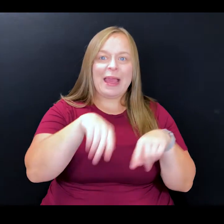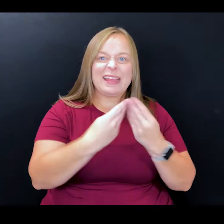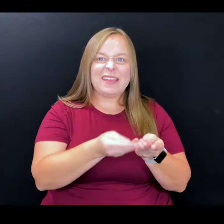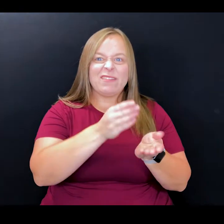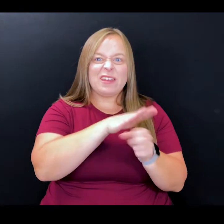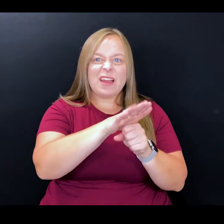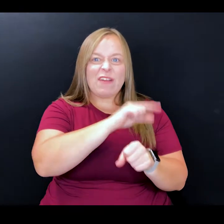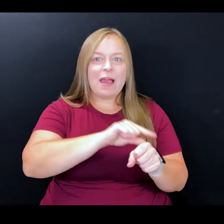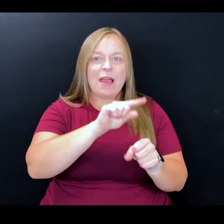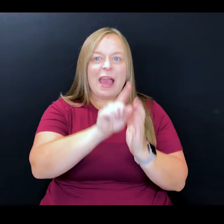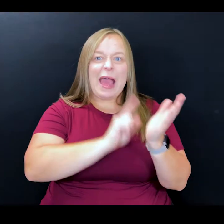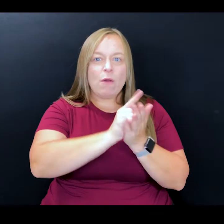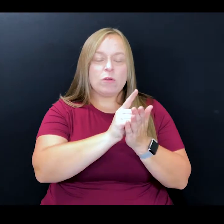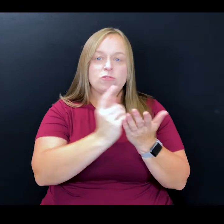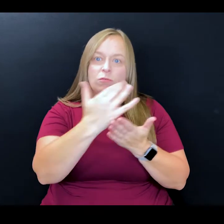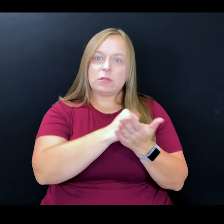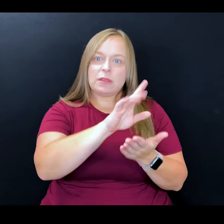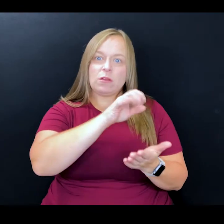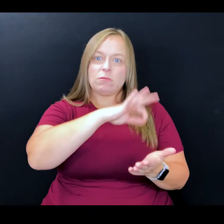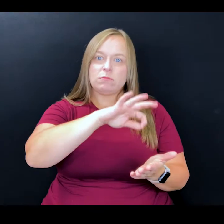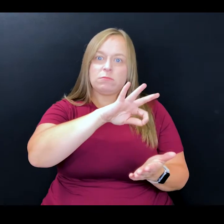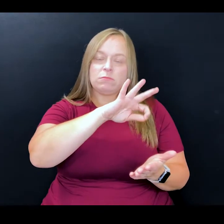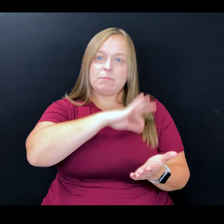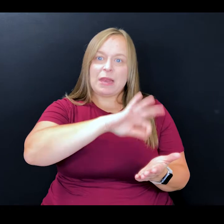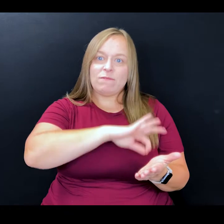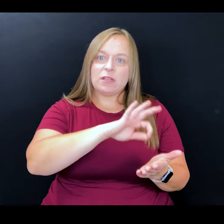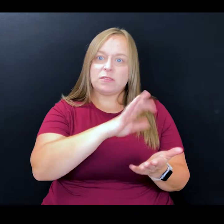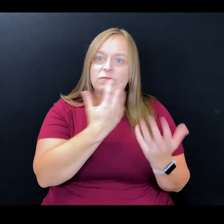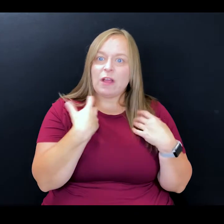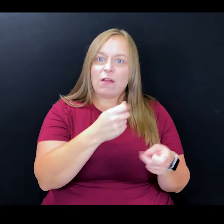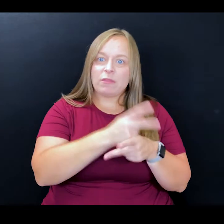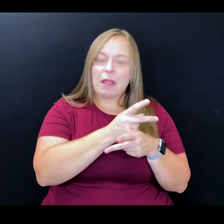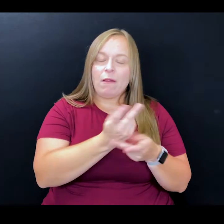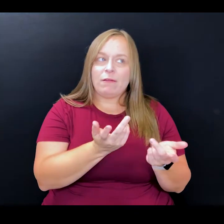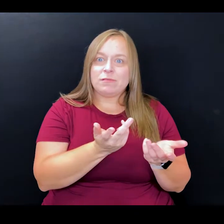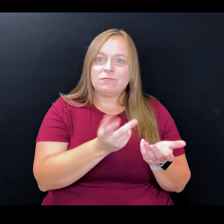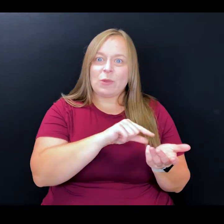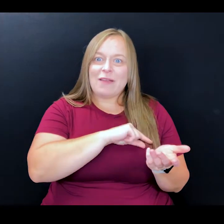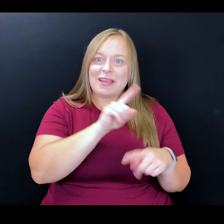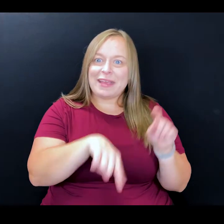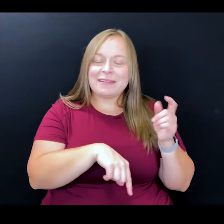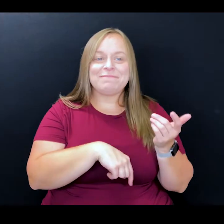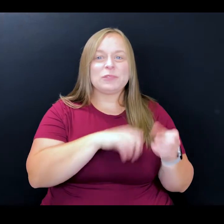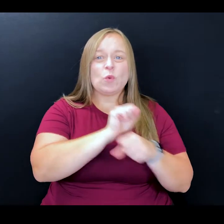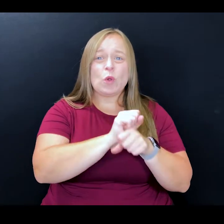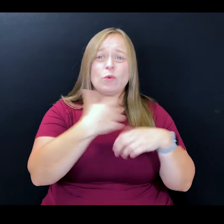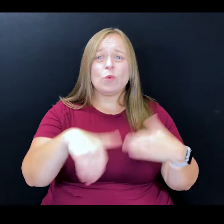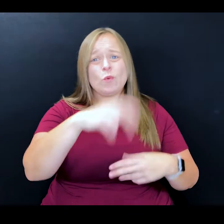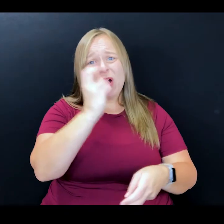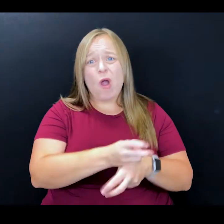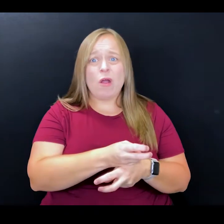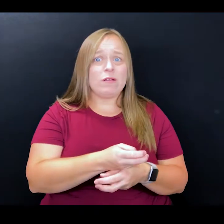enough hours to collect benefits, to qualify for benefits. Many times the work is